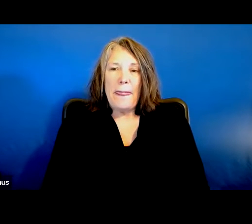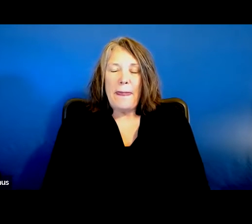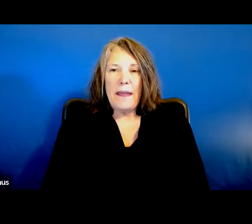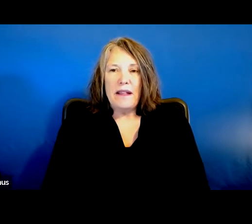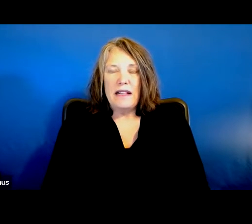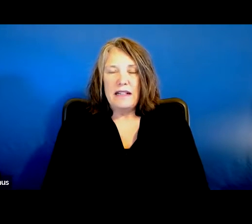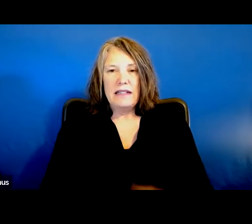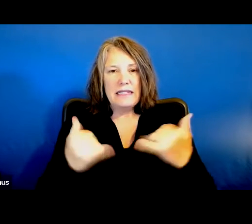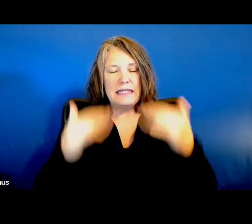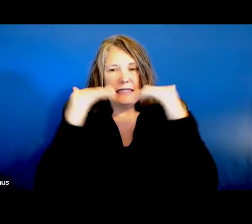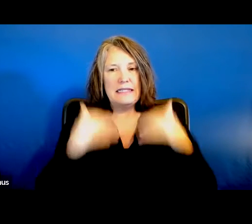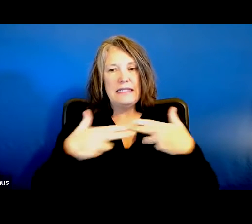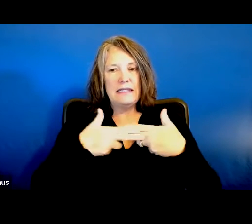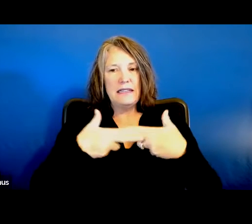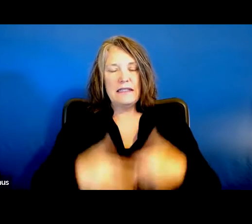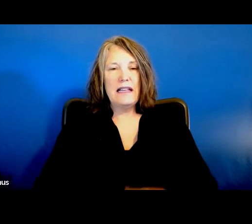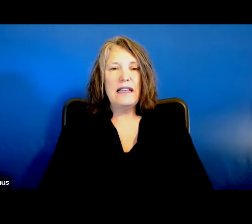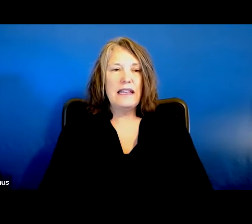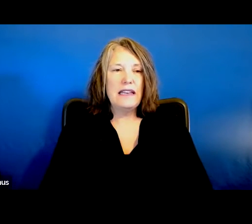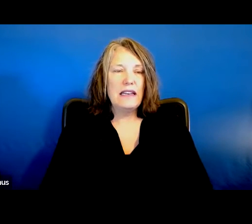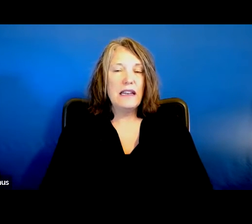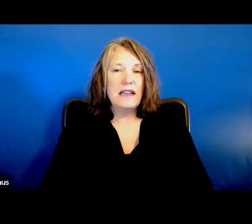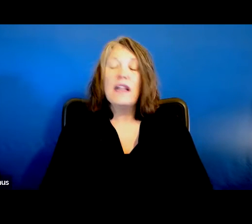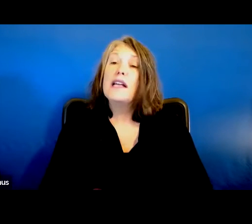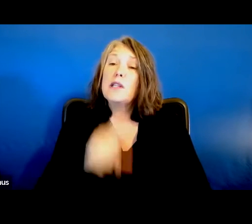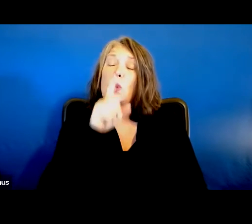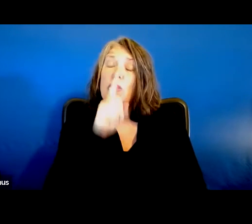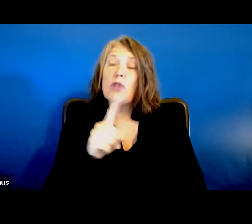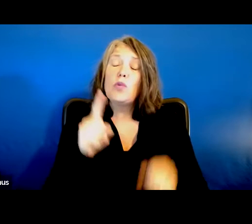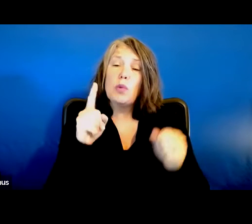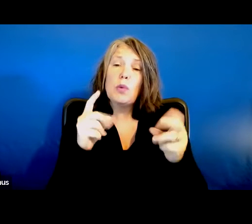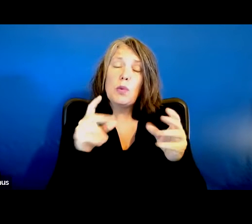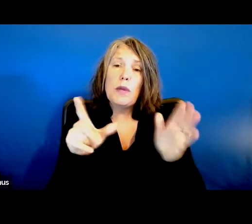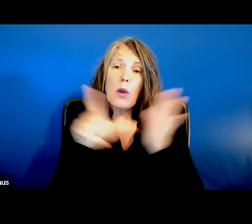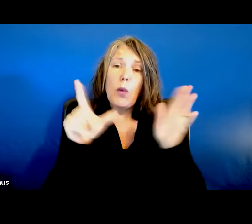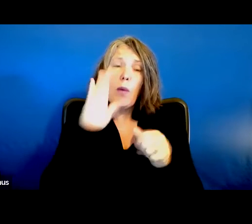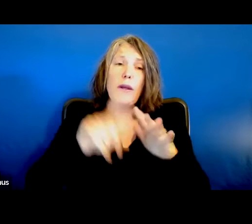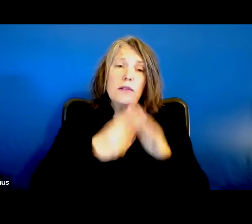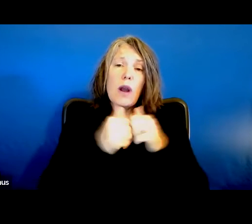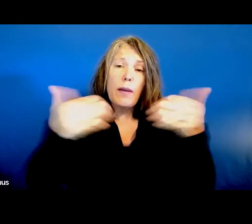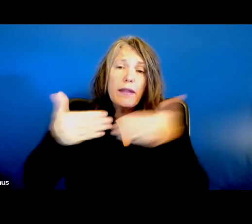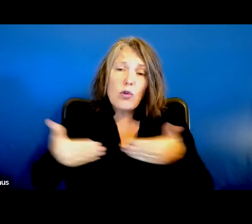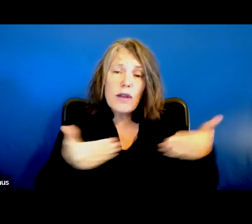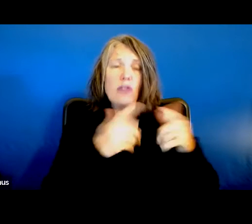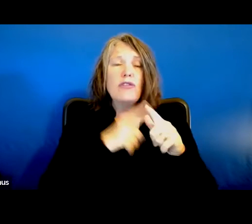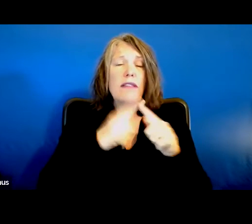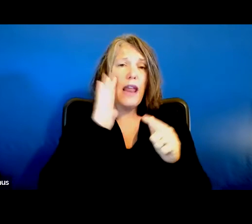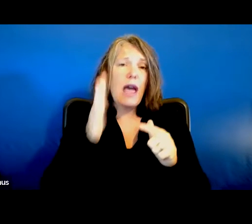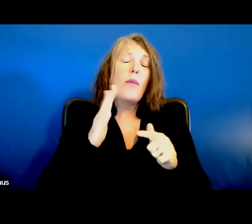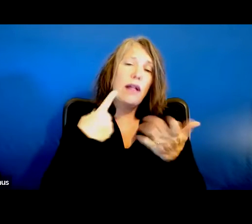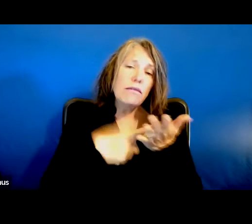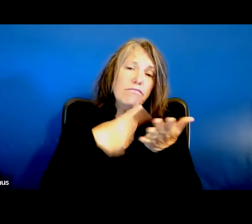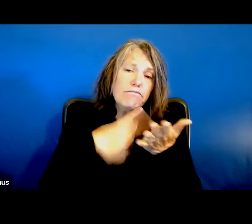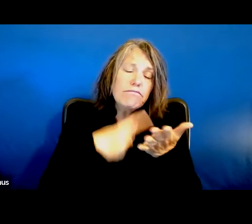I'm going to go to the next slide. So just really quick, we'll start with some introductions, and I'm going to go a little bit